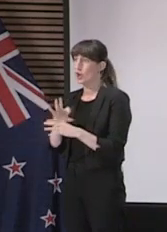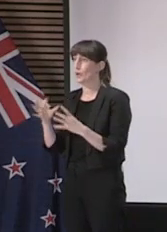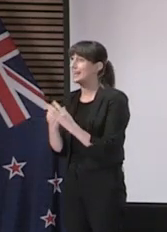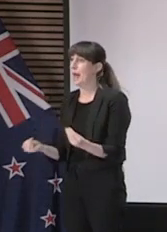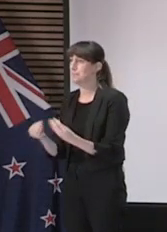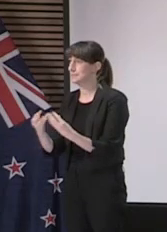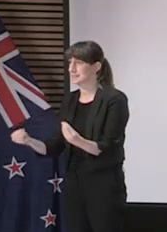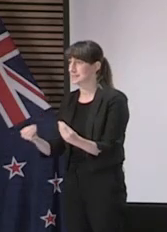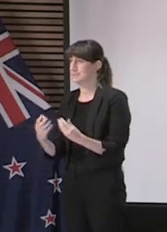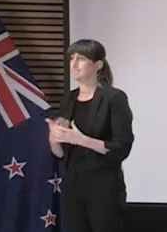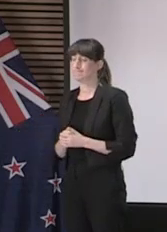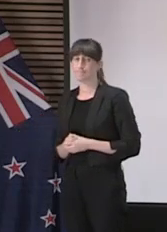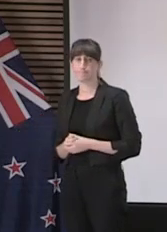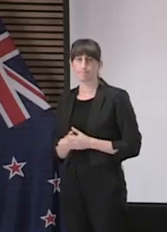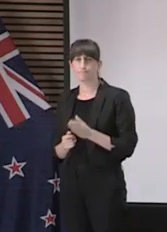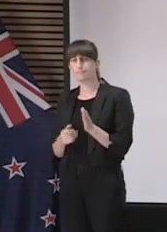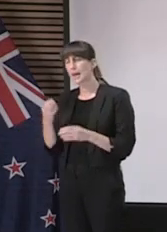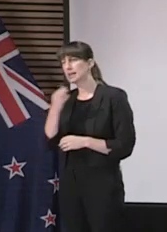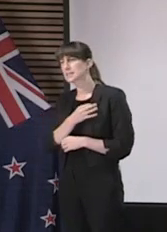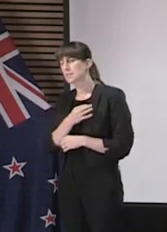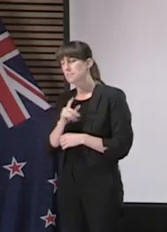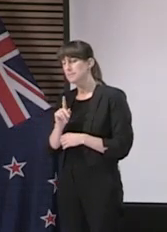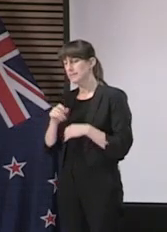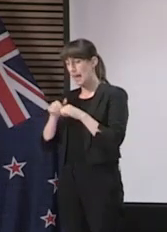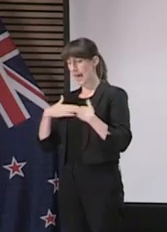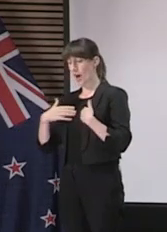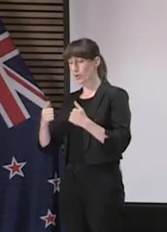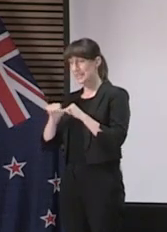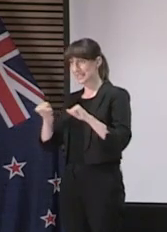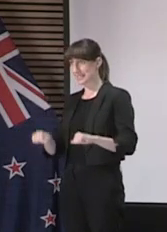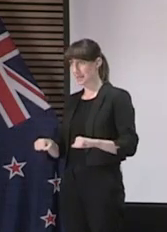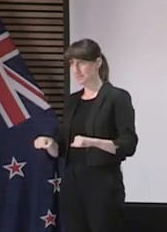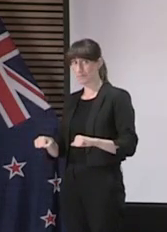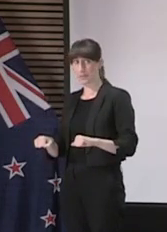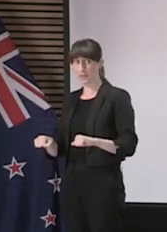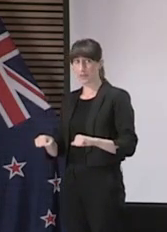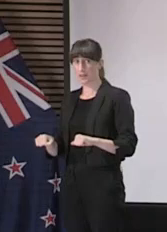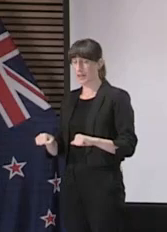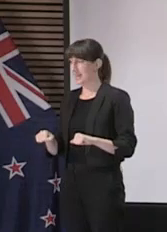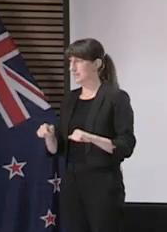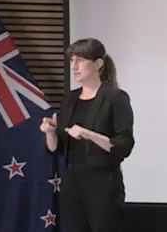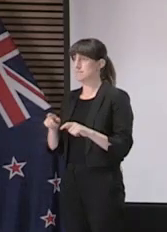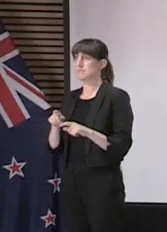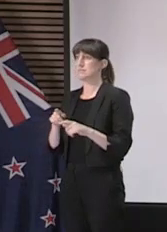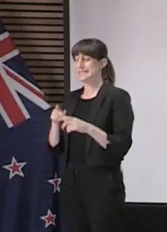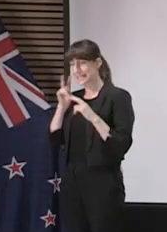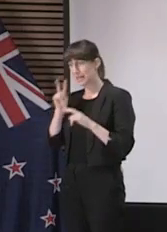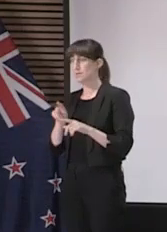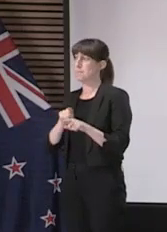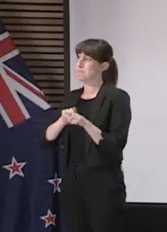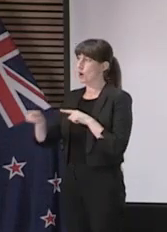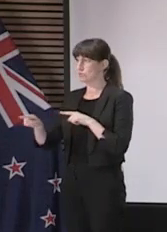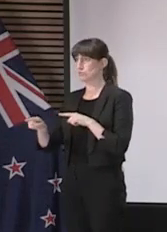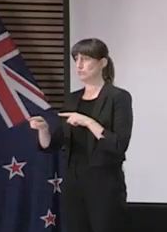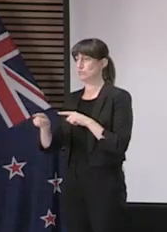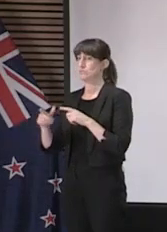sorry. Could it be that the health system is currently experiencing the bulk now, and it will only get easier? Well, I think it is